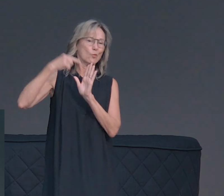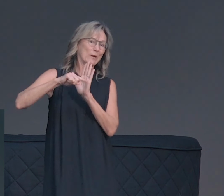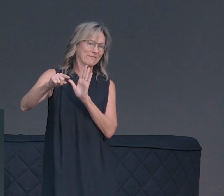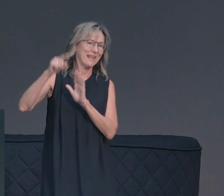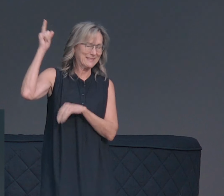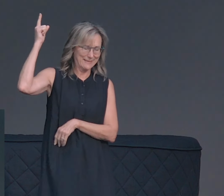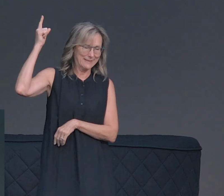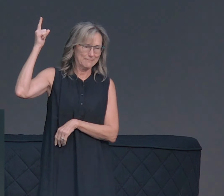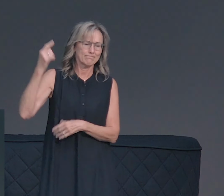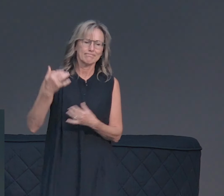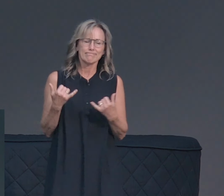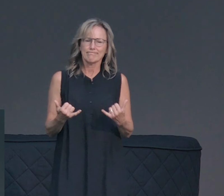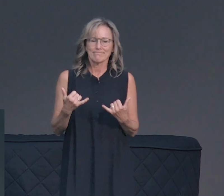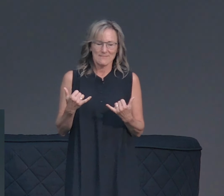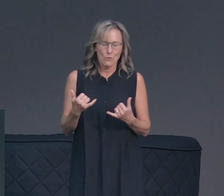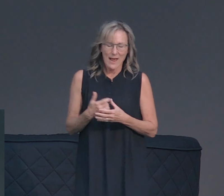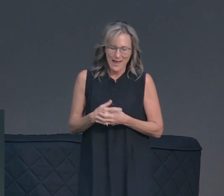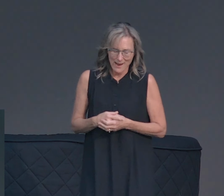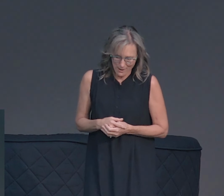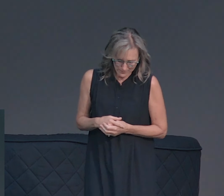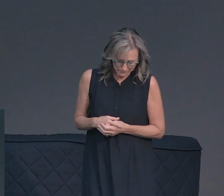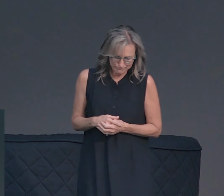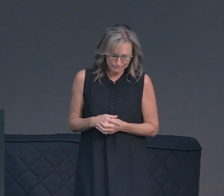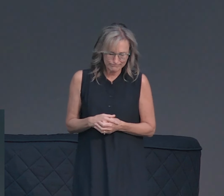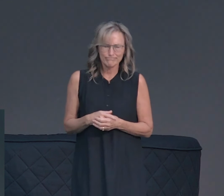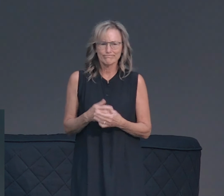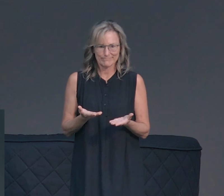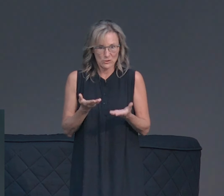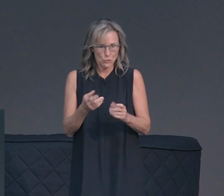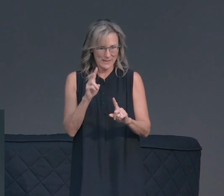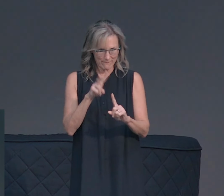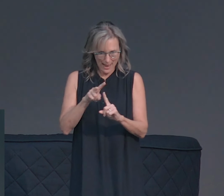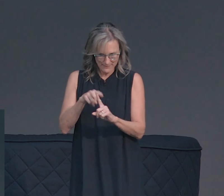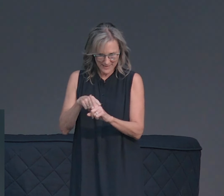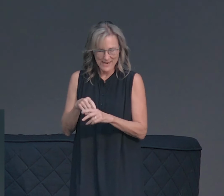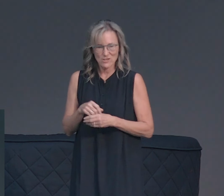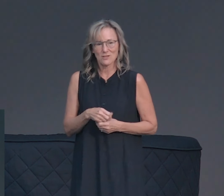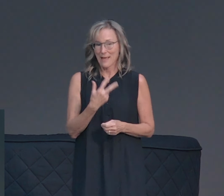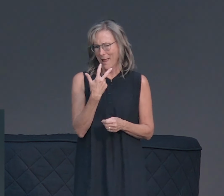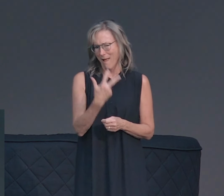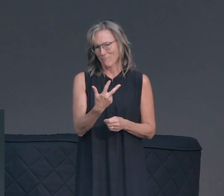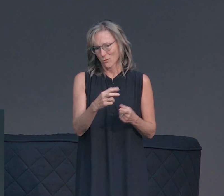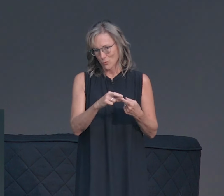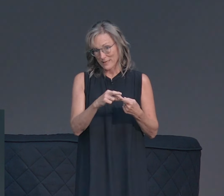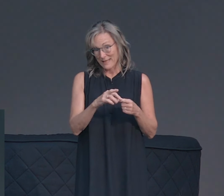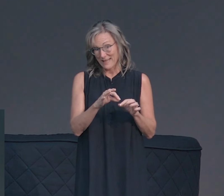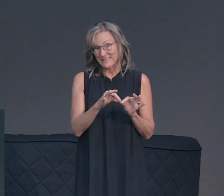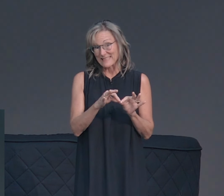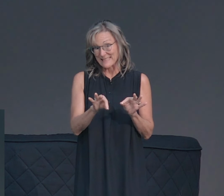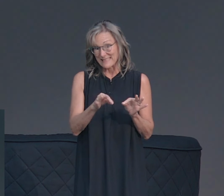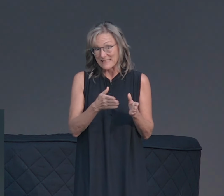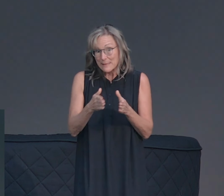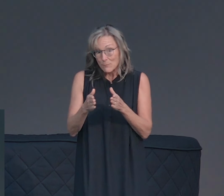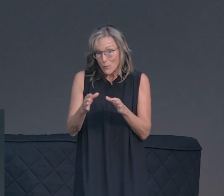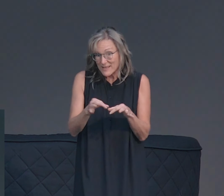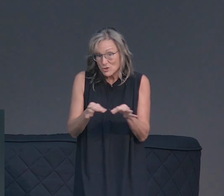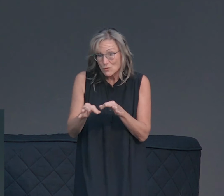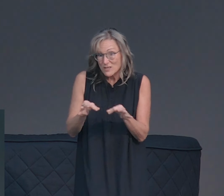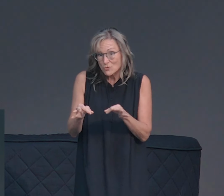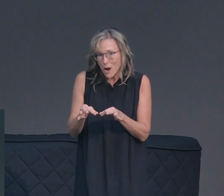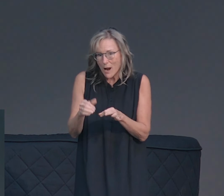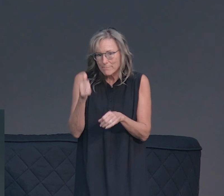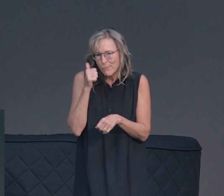So for the sake of an outline and to tie in some application through this outline, I've got three simple ways to strive for practical purity. By the